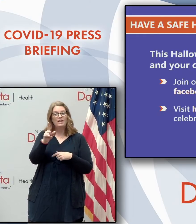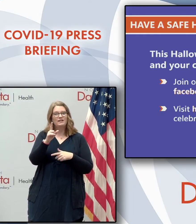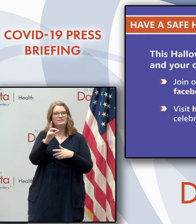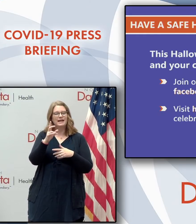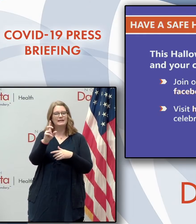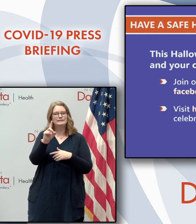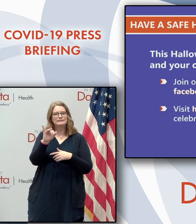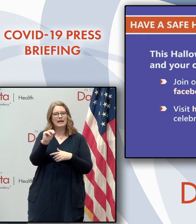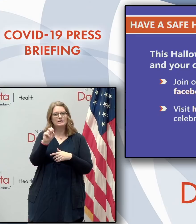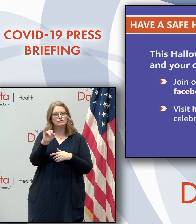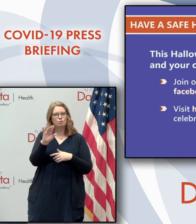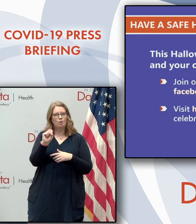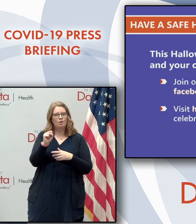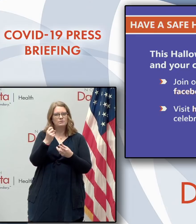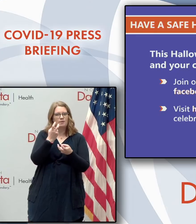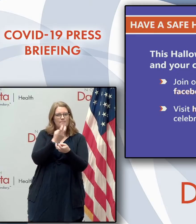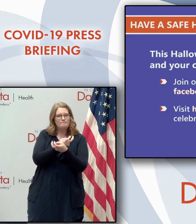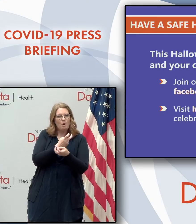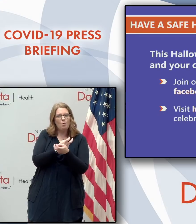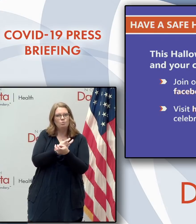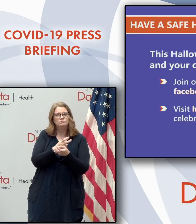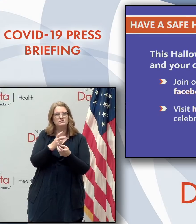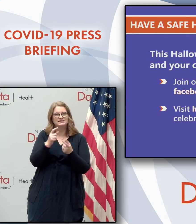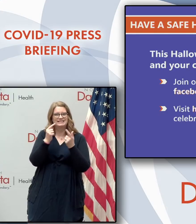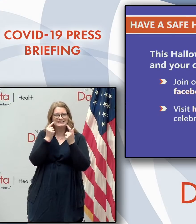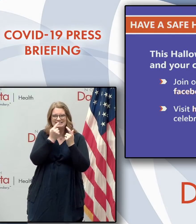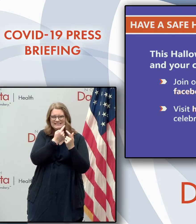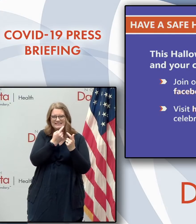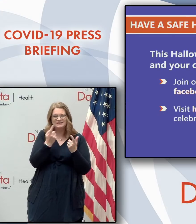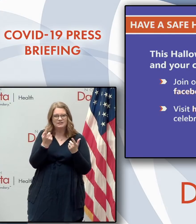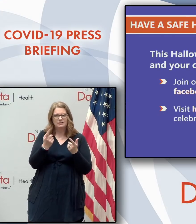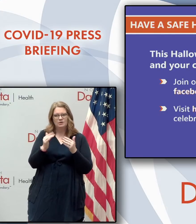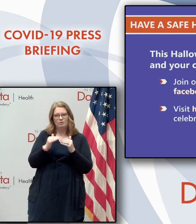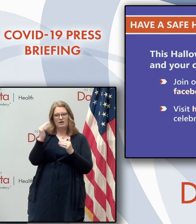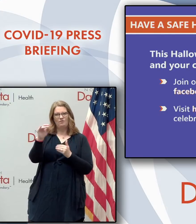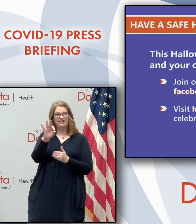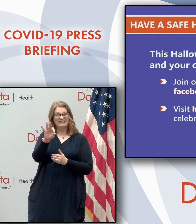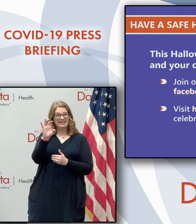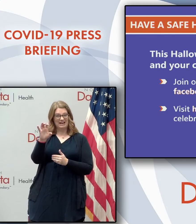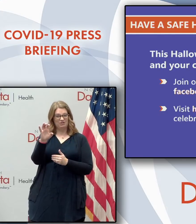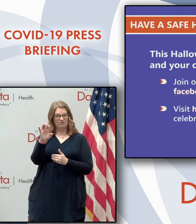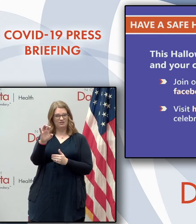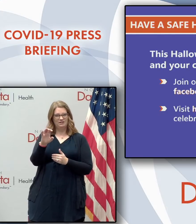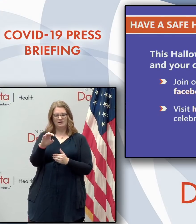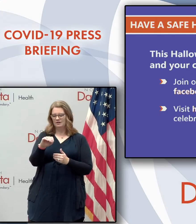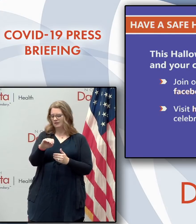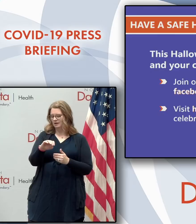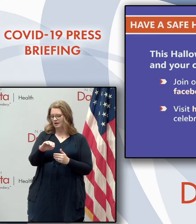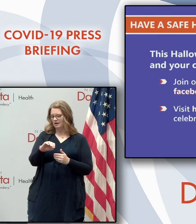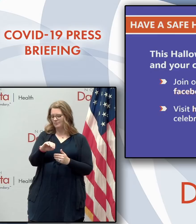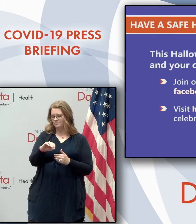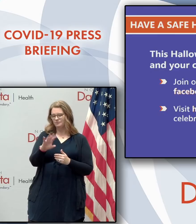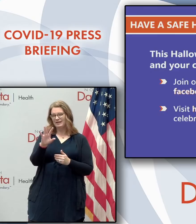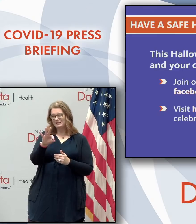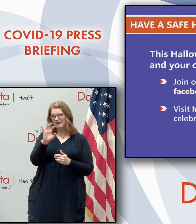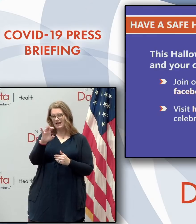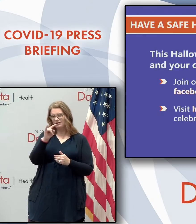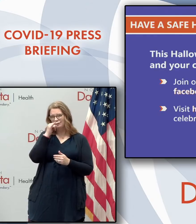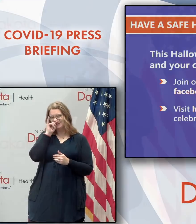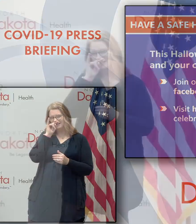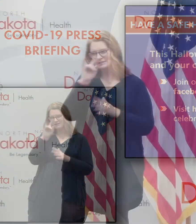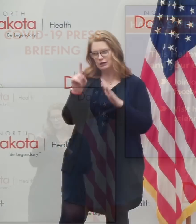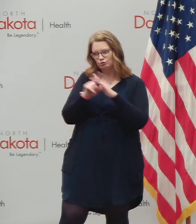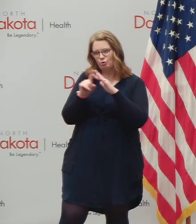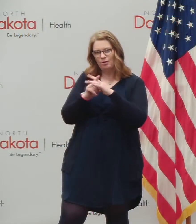bones and real dinosaur teeth and a lot of blow-up dinosaurs. We had over 900 kids that came through the residence last